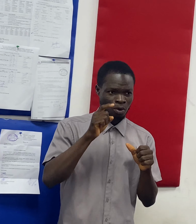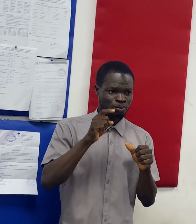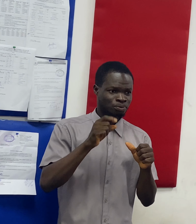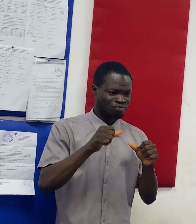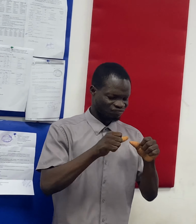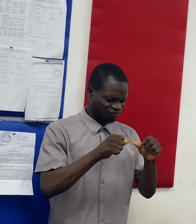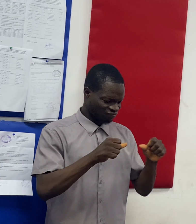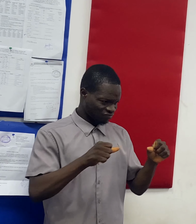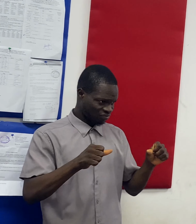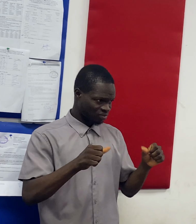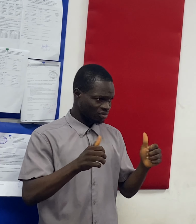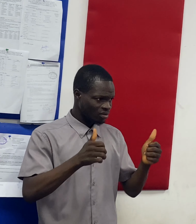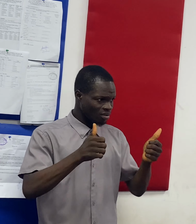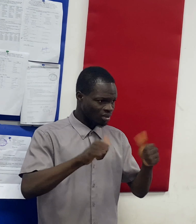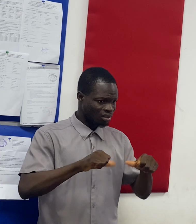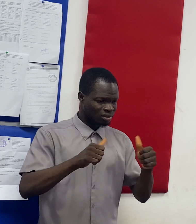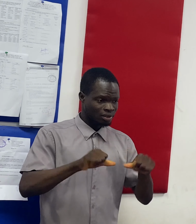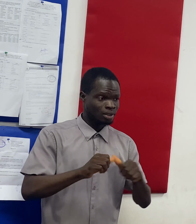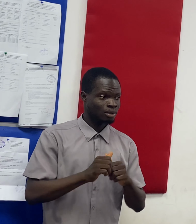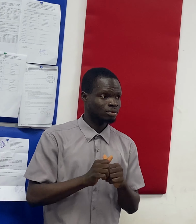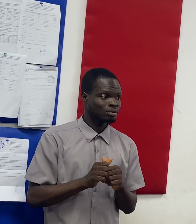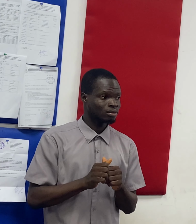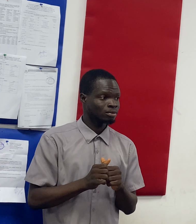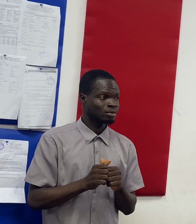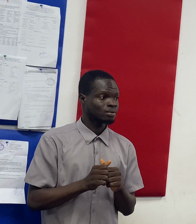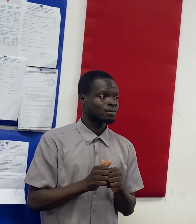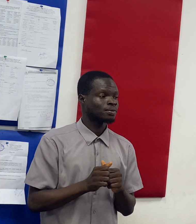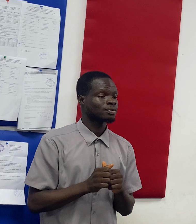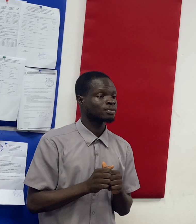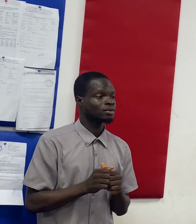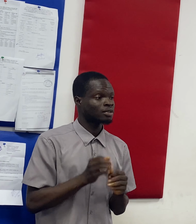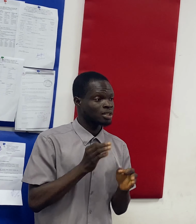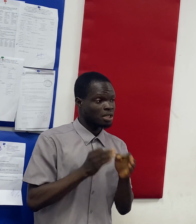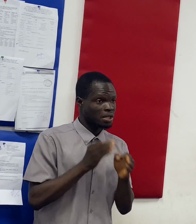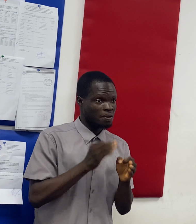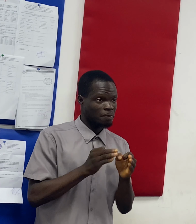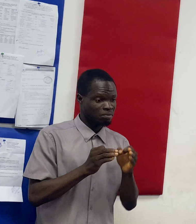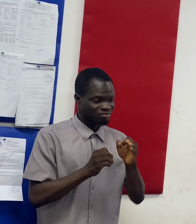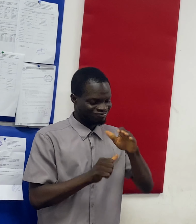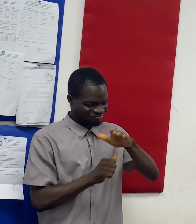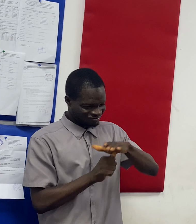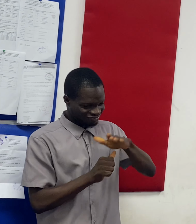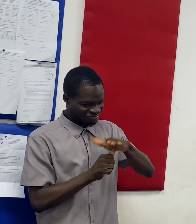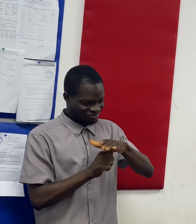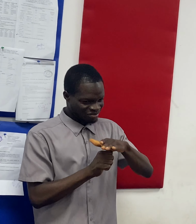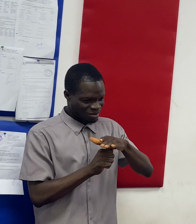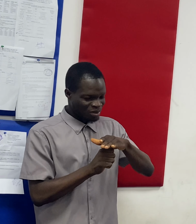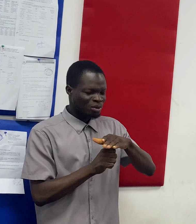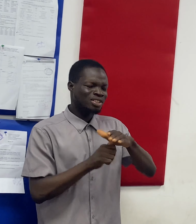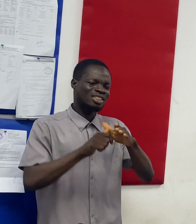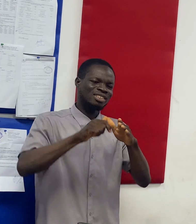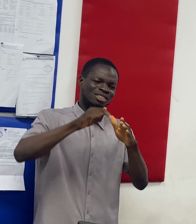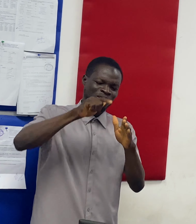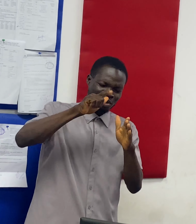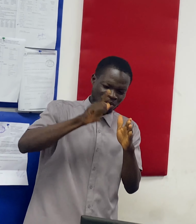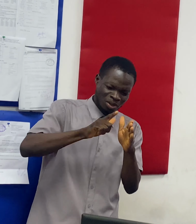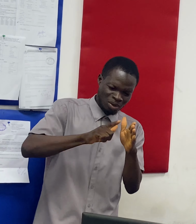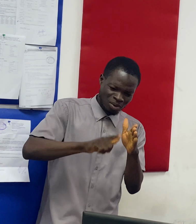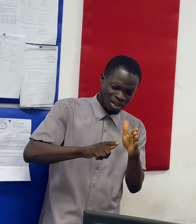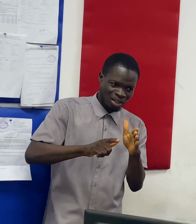is adjustable. So even if he's if it's short, you adjust it to his level, and that is his